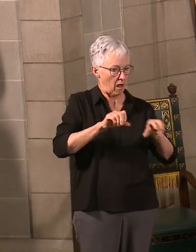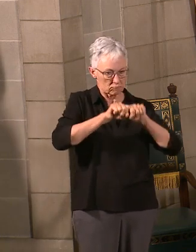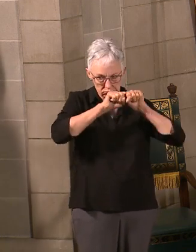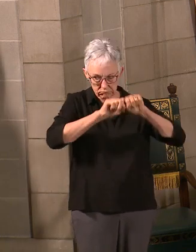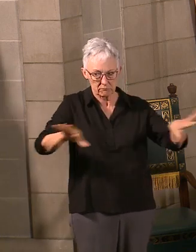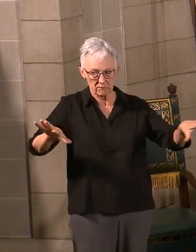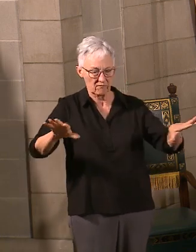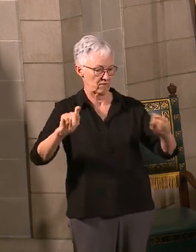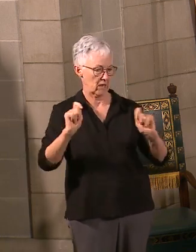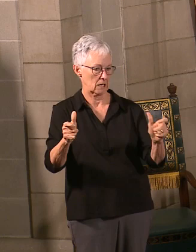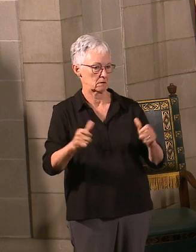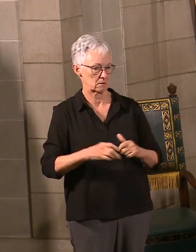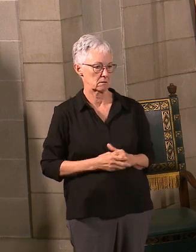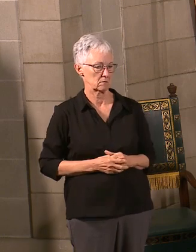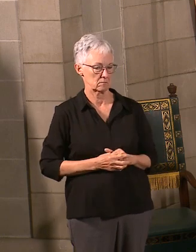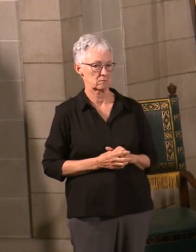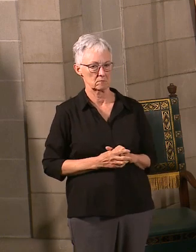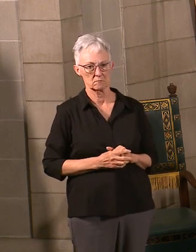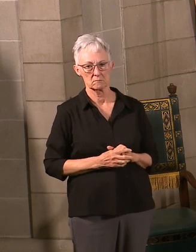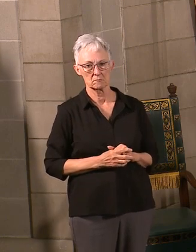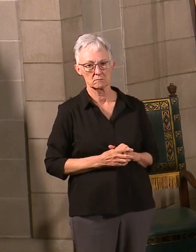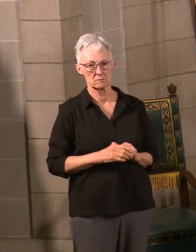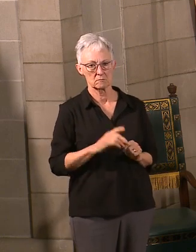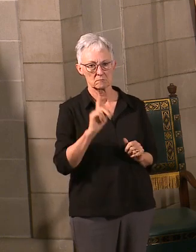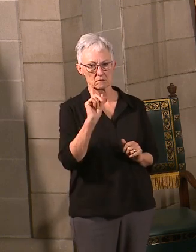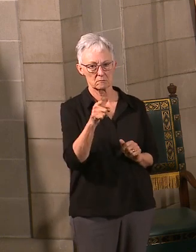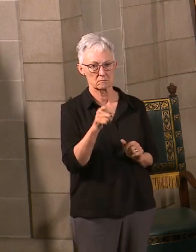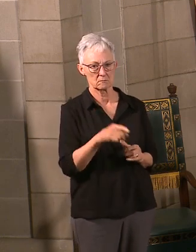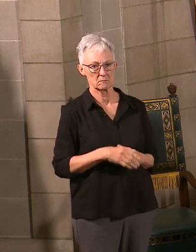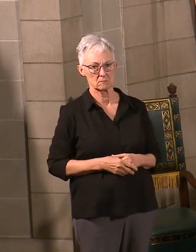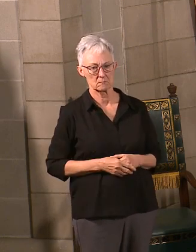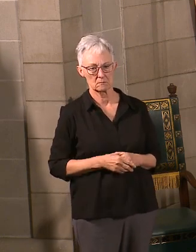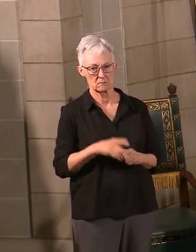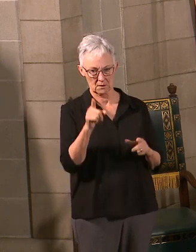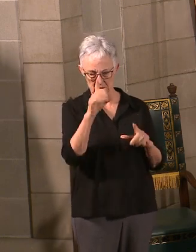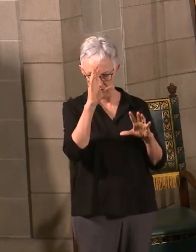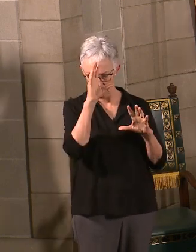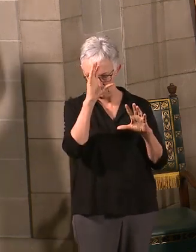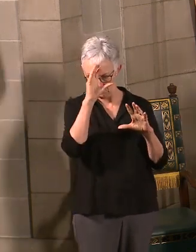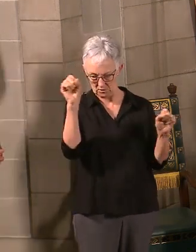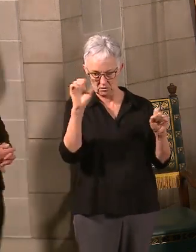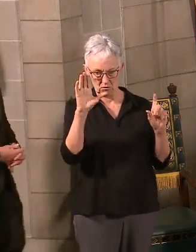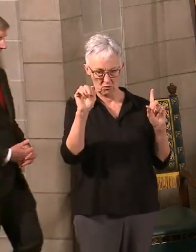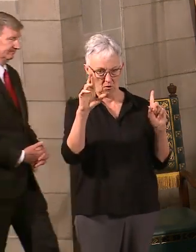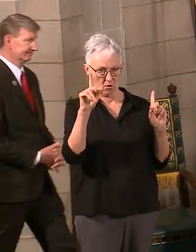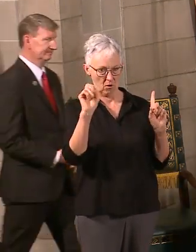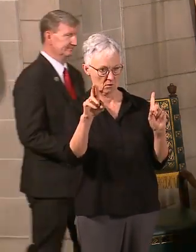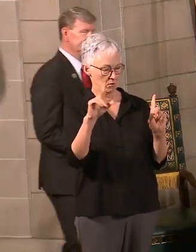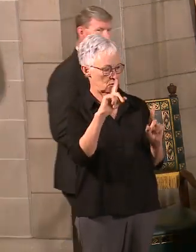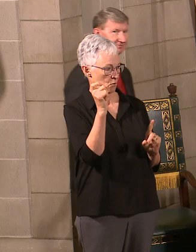that. Yeah. Actually, I had a question for President Carter, if you would mind. Sure.